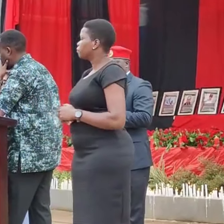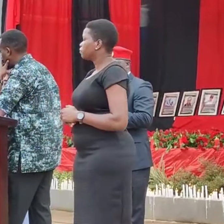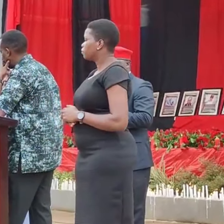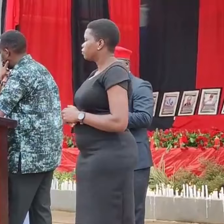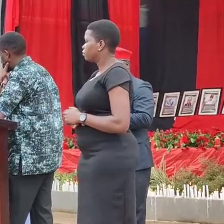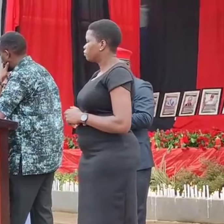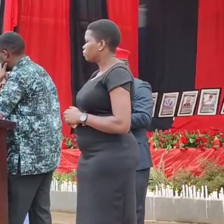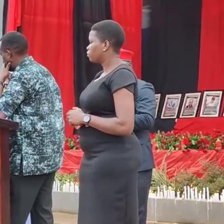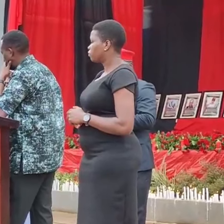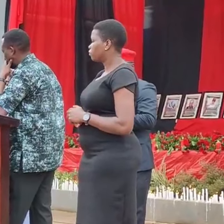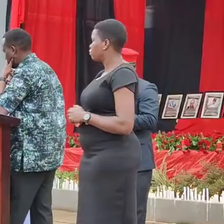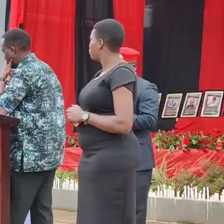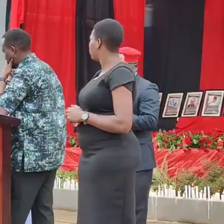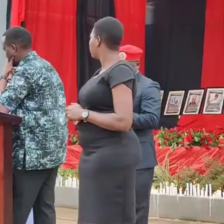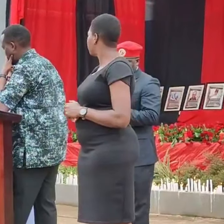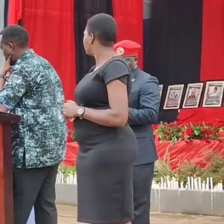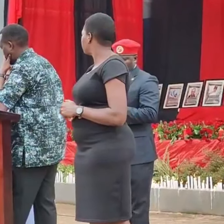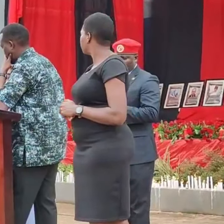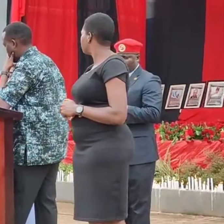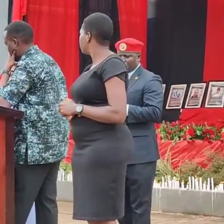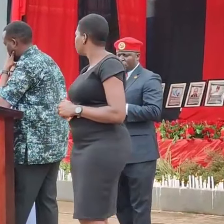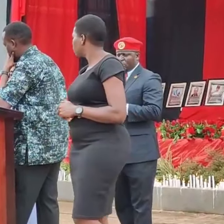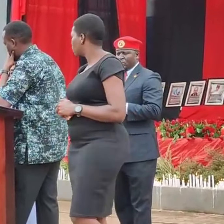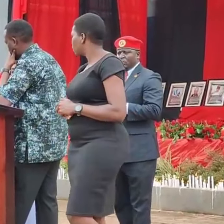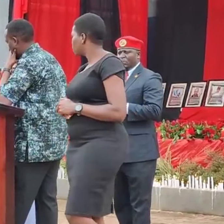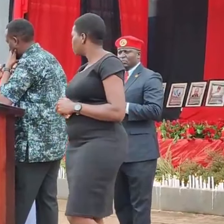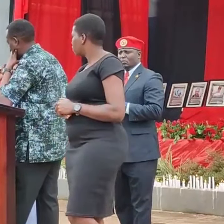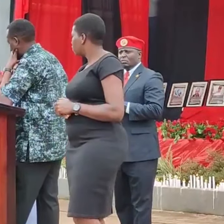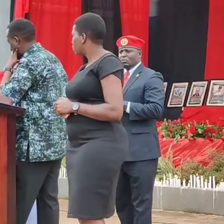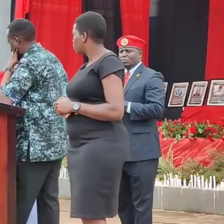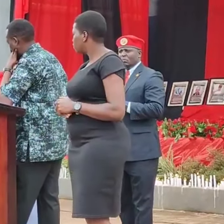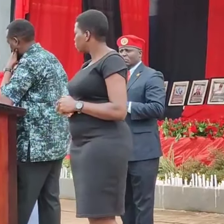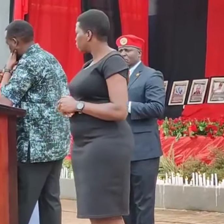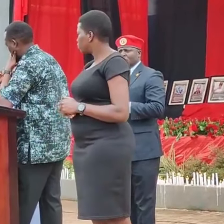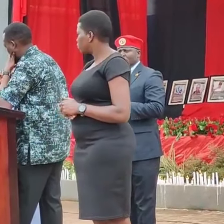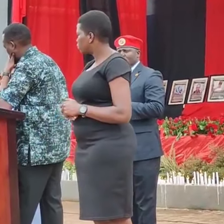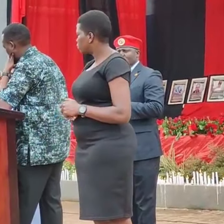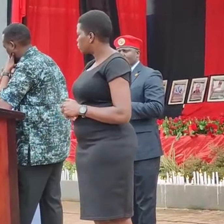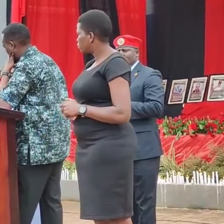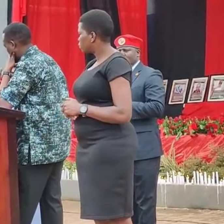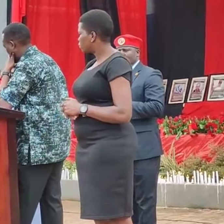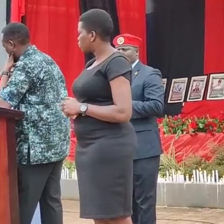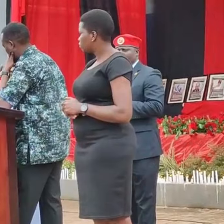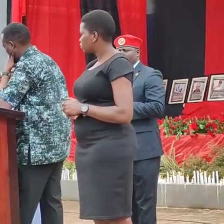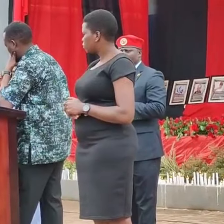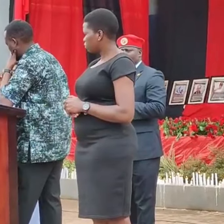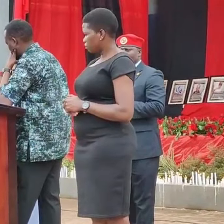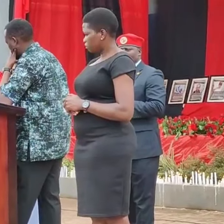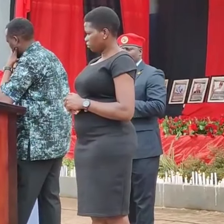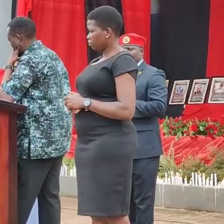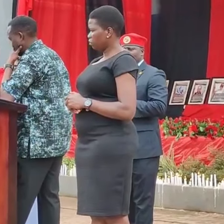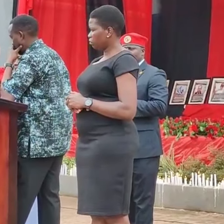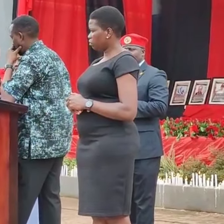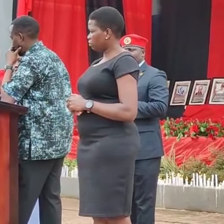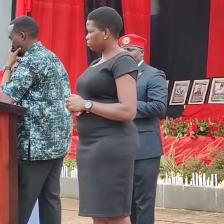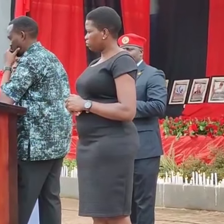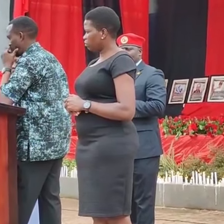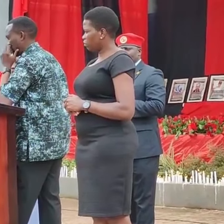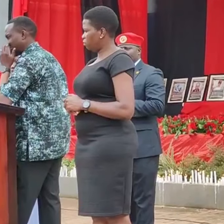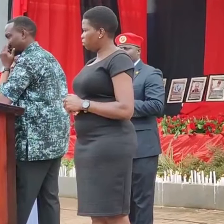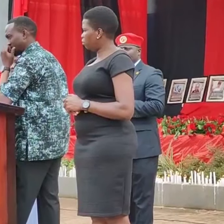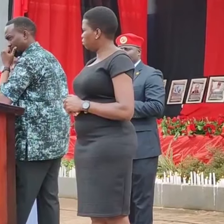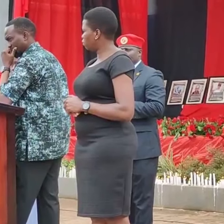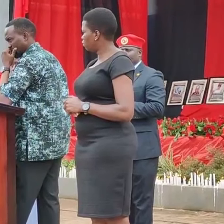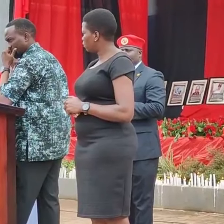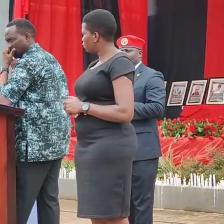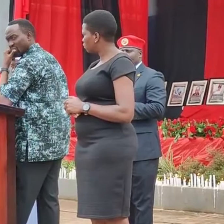a lack of the one seat, well then Martani, there are work of information also magazine, that's it. Muga, and the